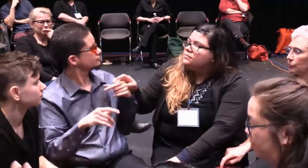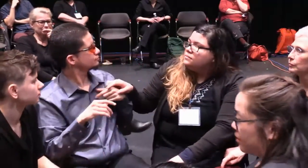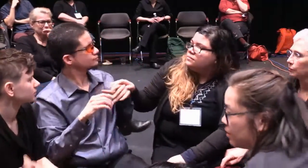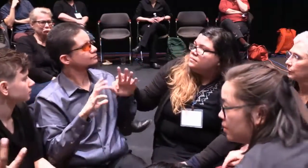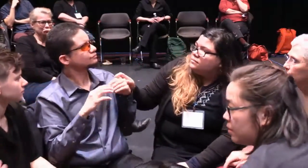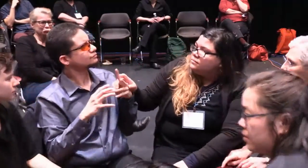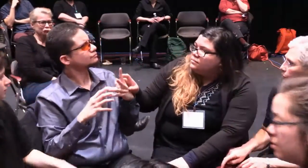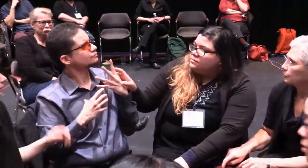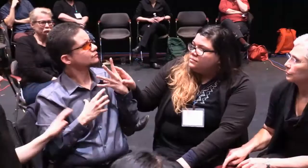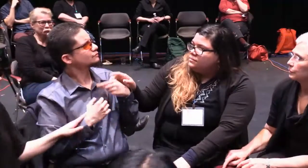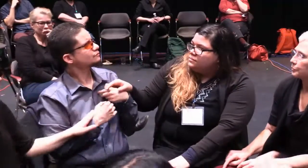Okay.